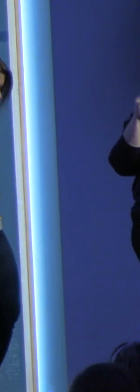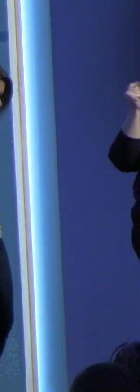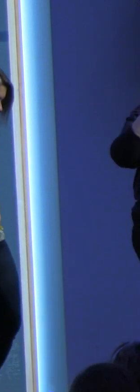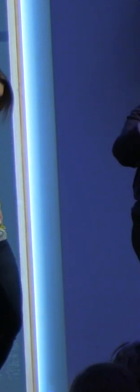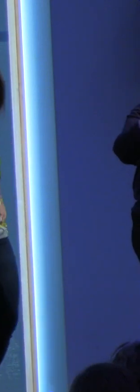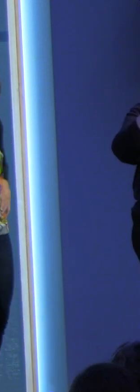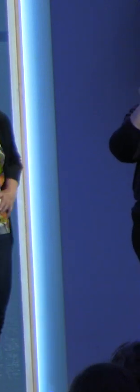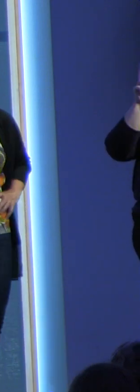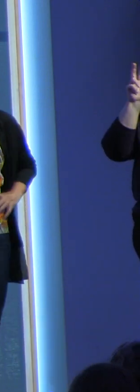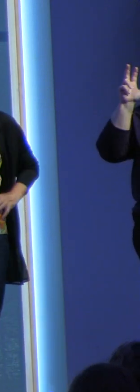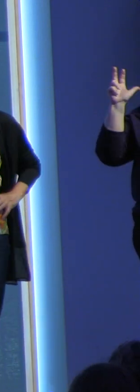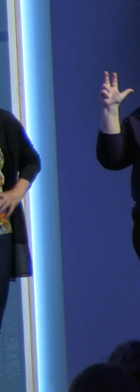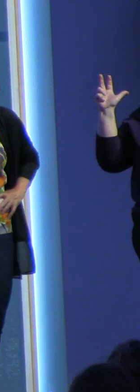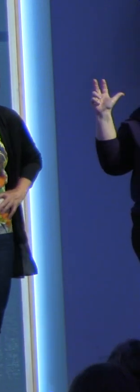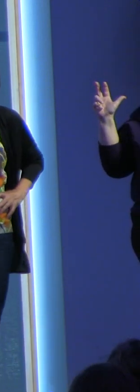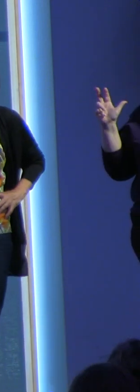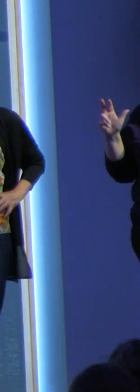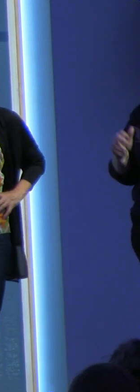away.